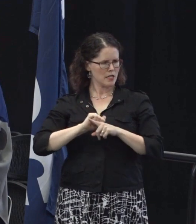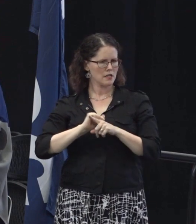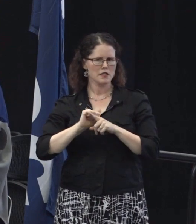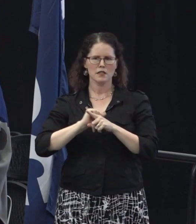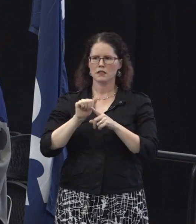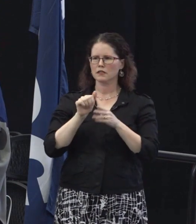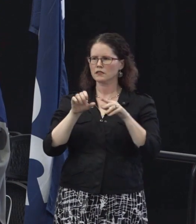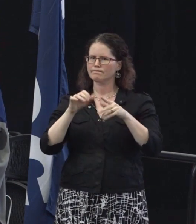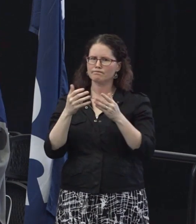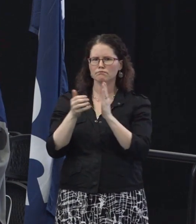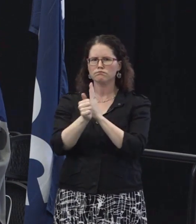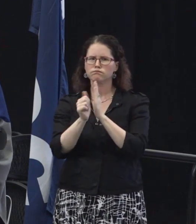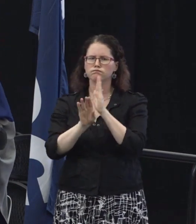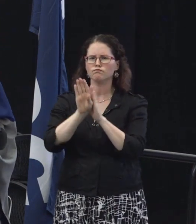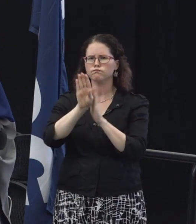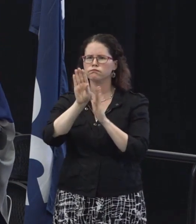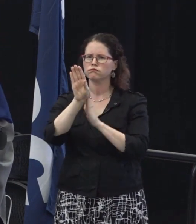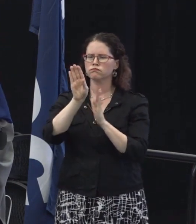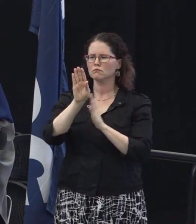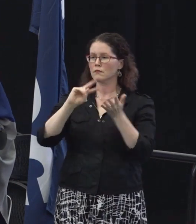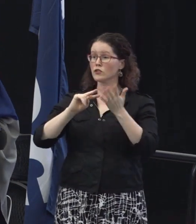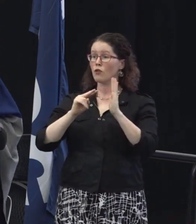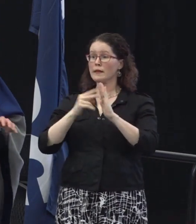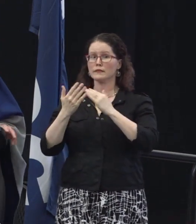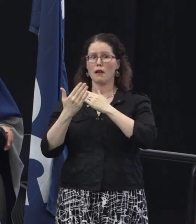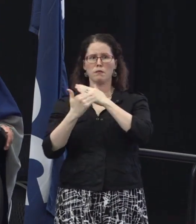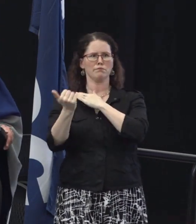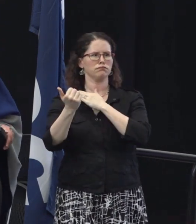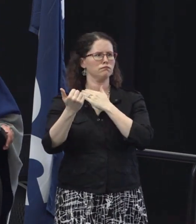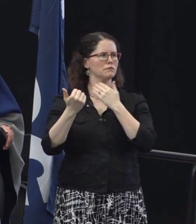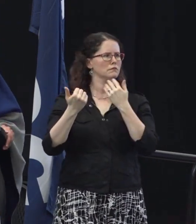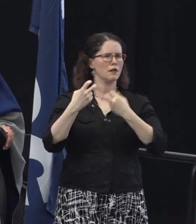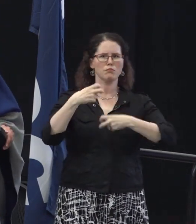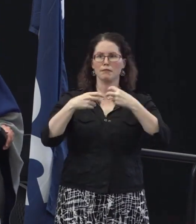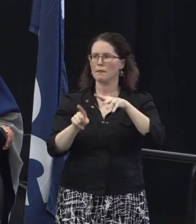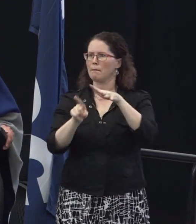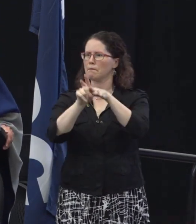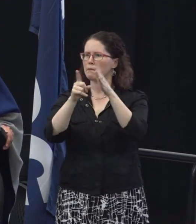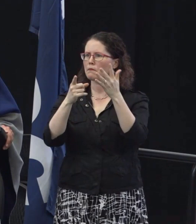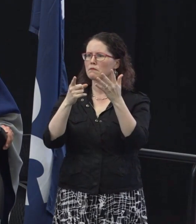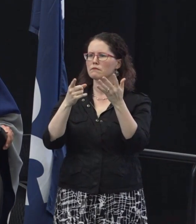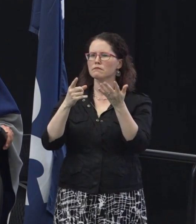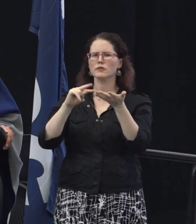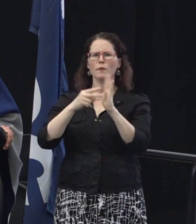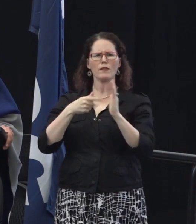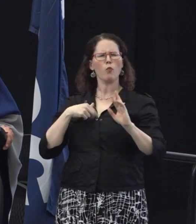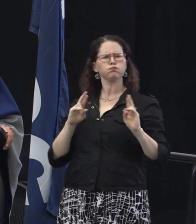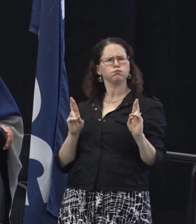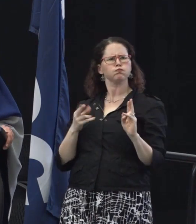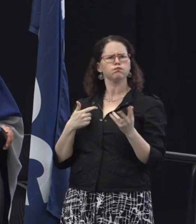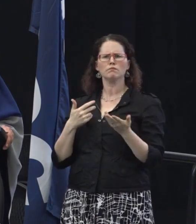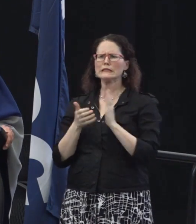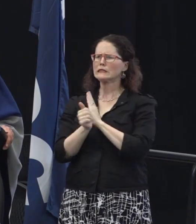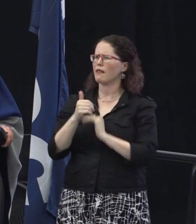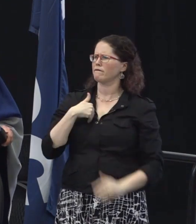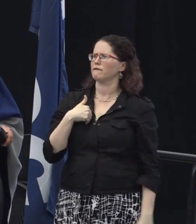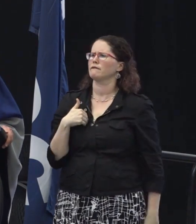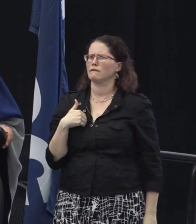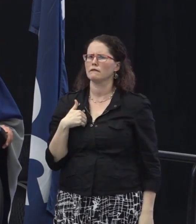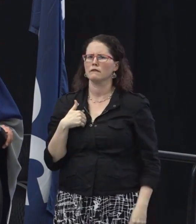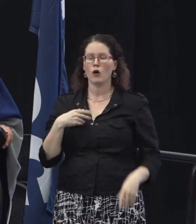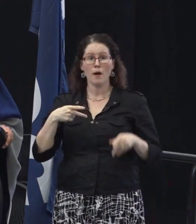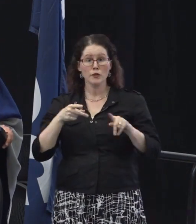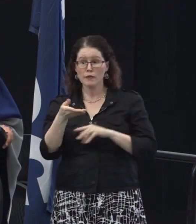situation, because you never know when you'll be called upon to solve a problem at work, to pursue an opportunity, or to